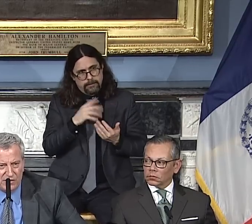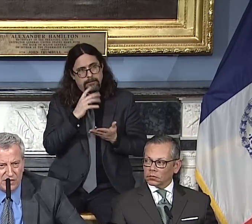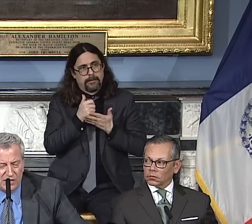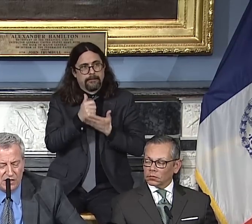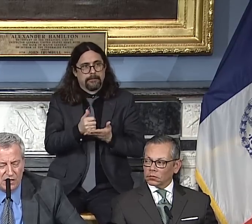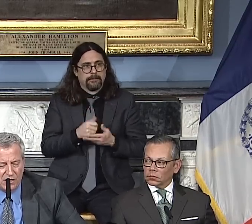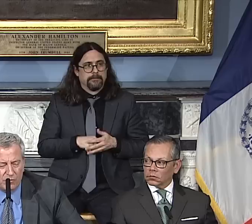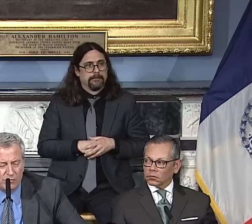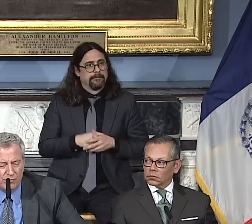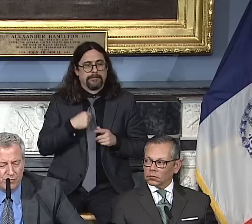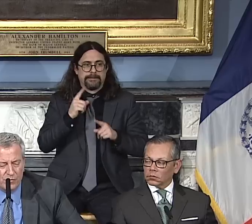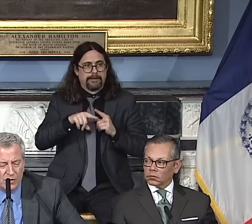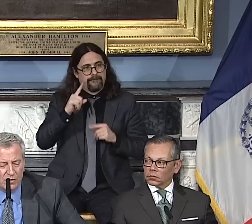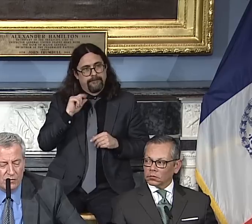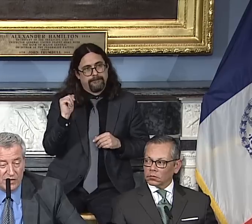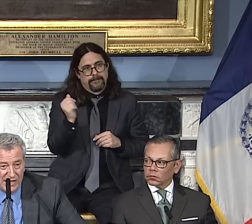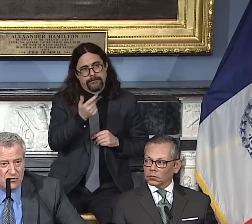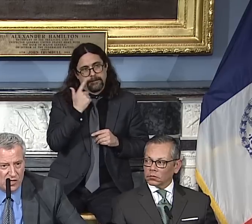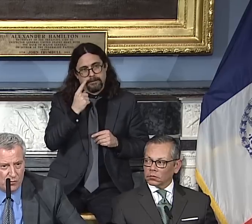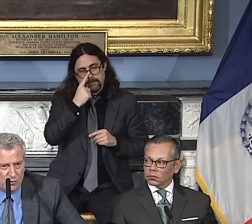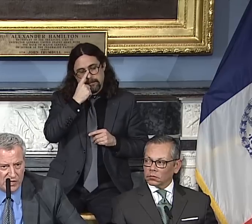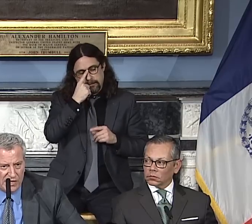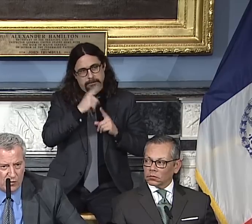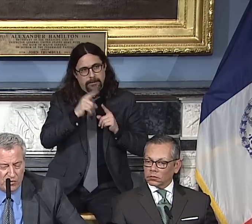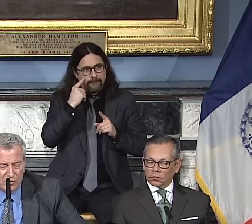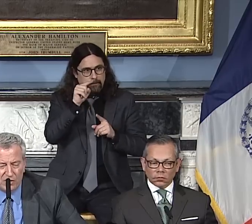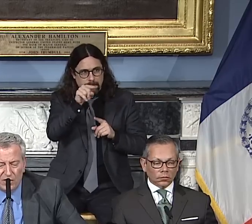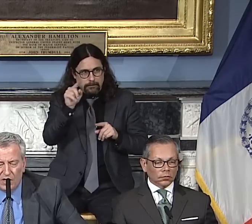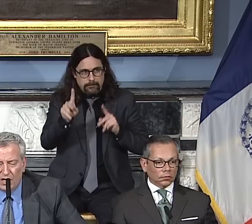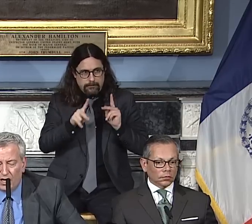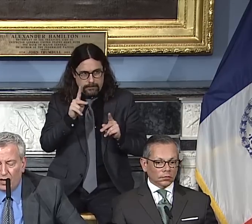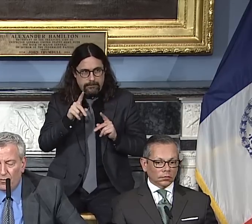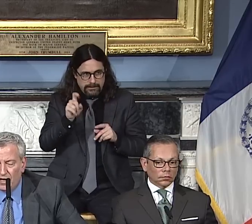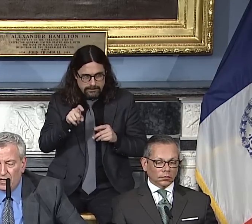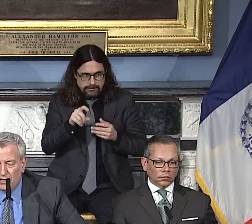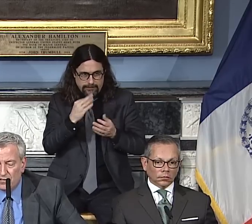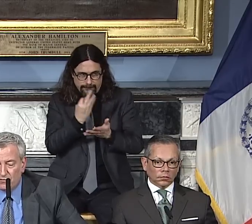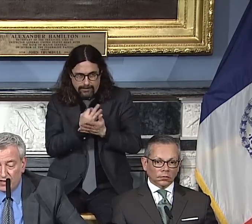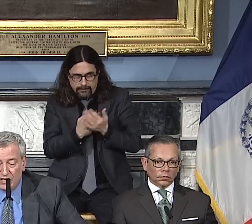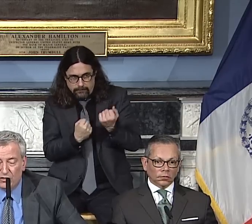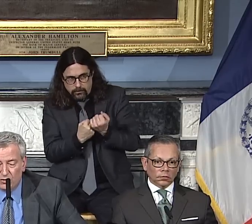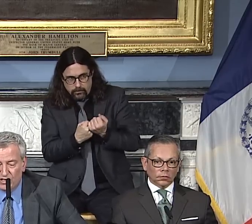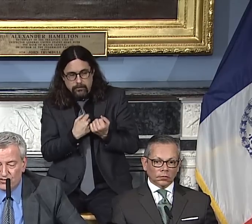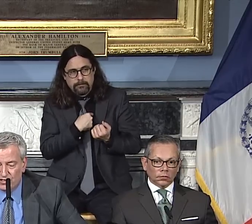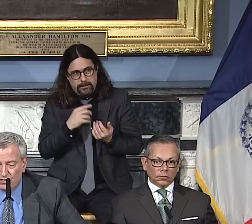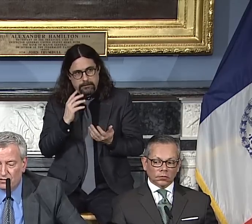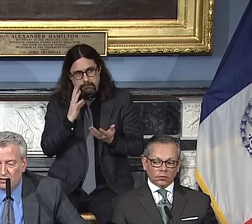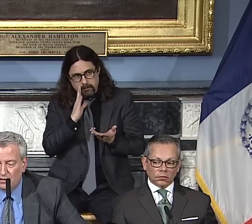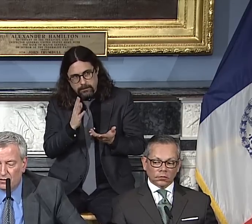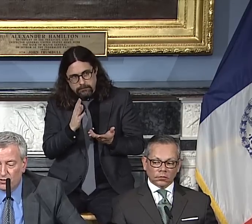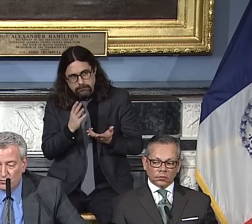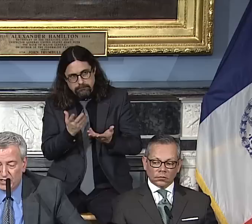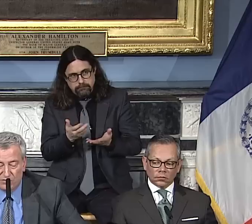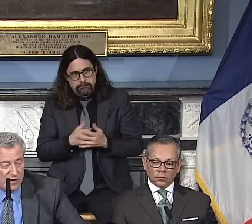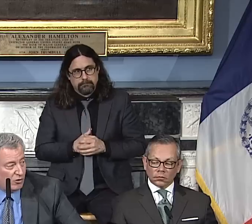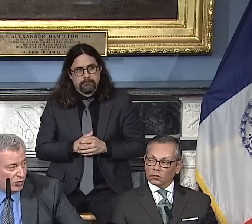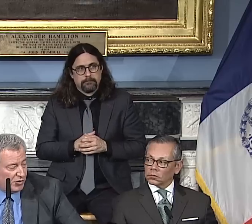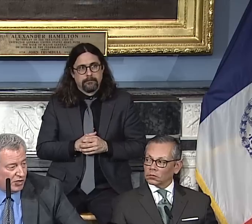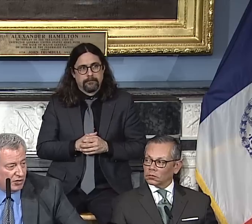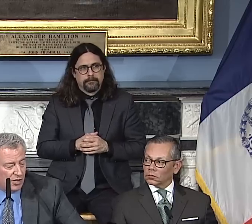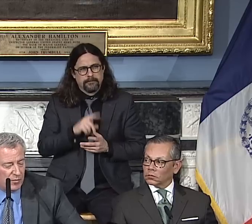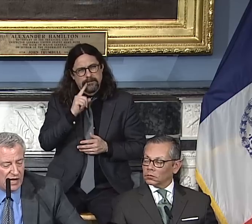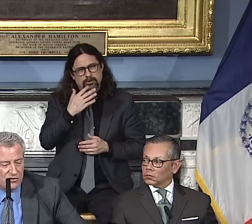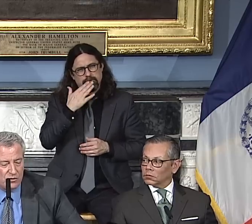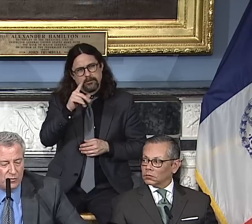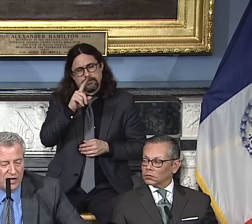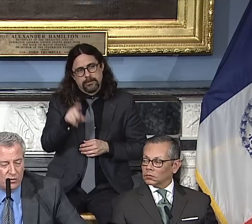who need the financial help, we can help. It is a very good question, which we can follow up